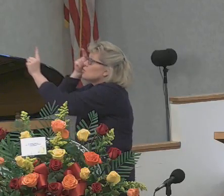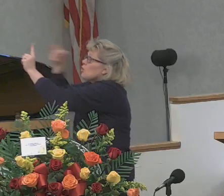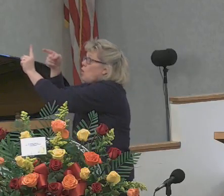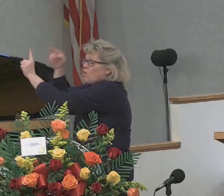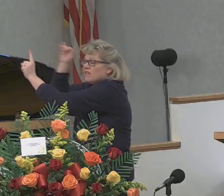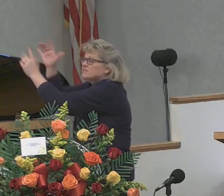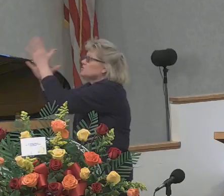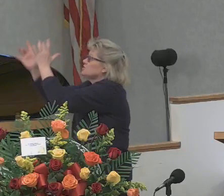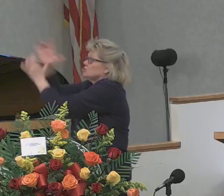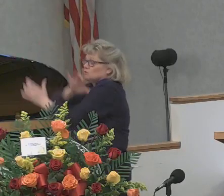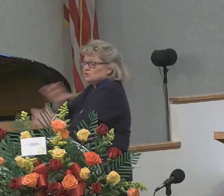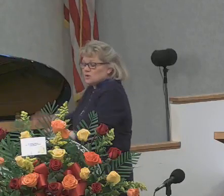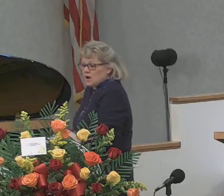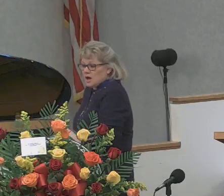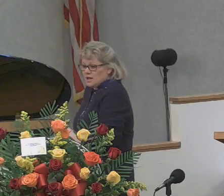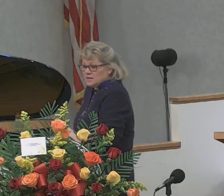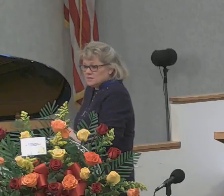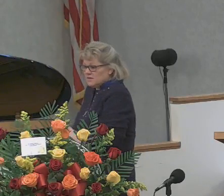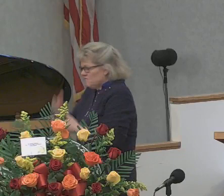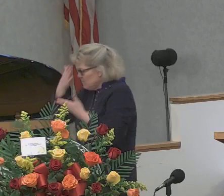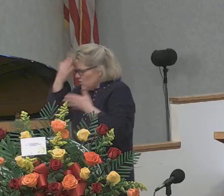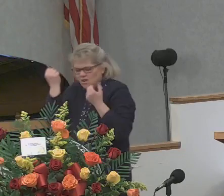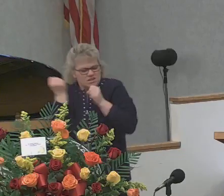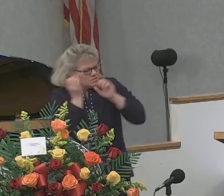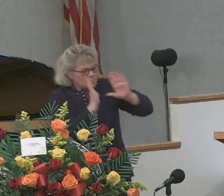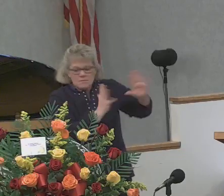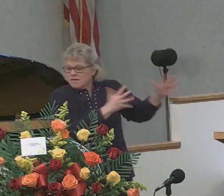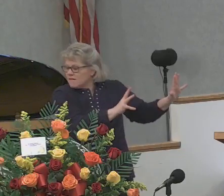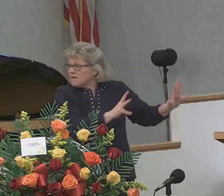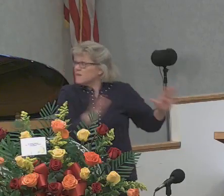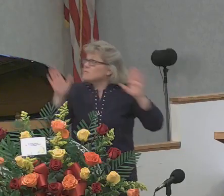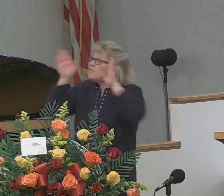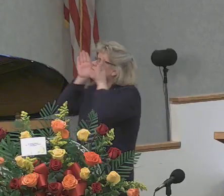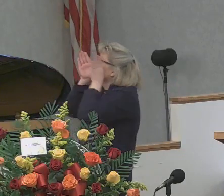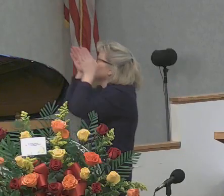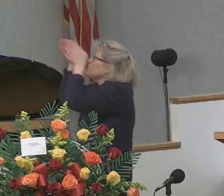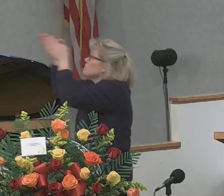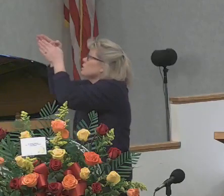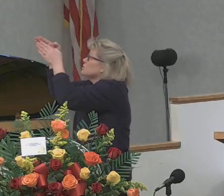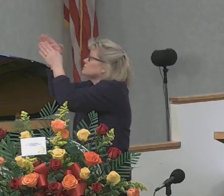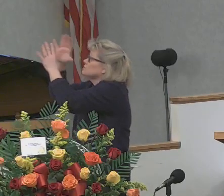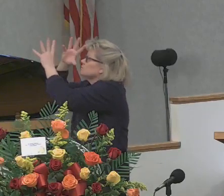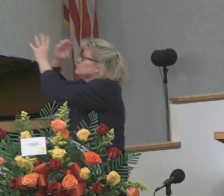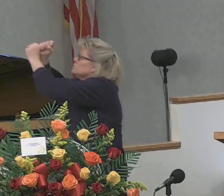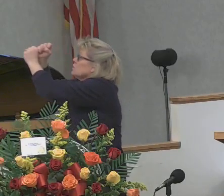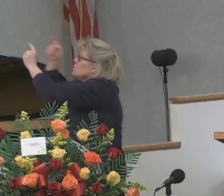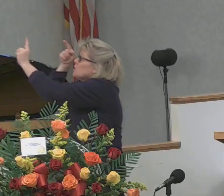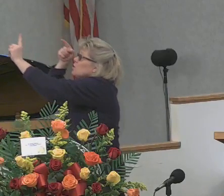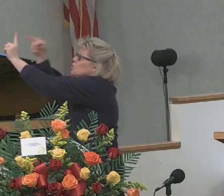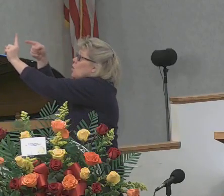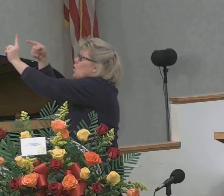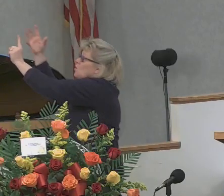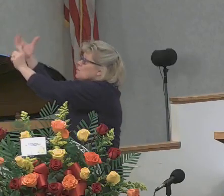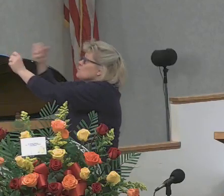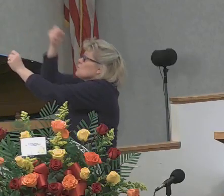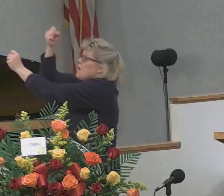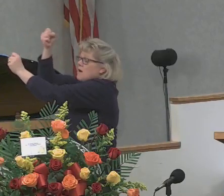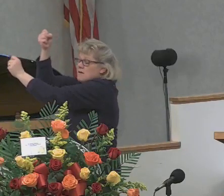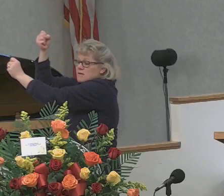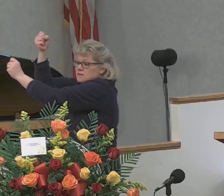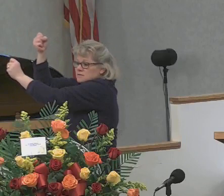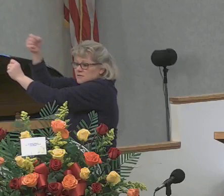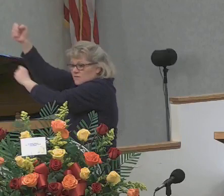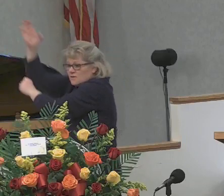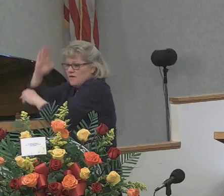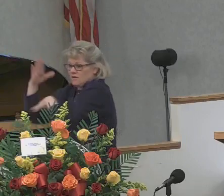own. Forget what lies behind and strain forward to what lies ahead. Press towards the goal of the prize of the upward call of